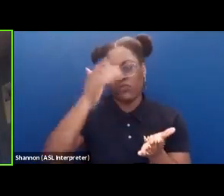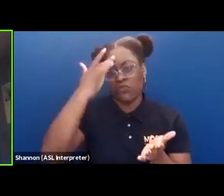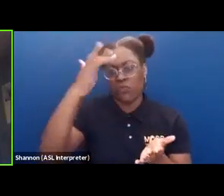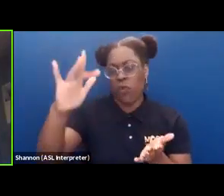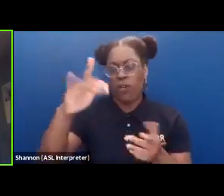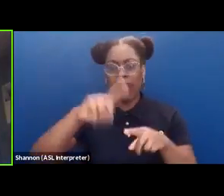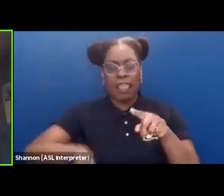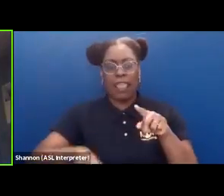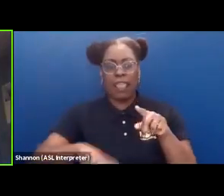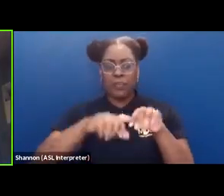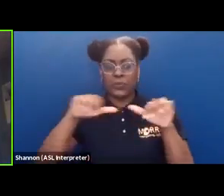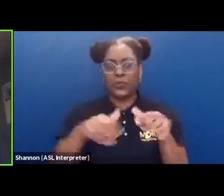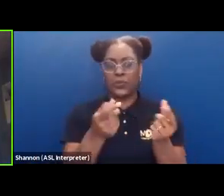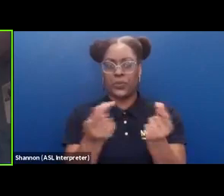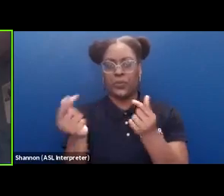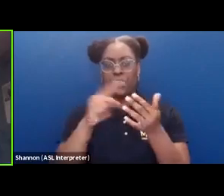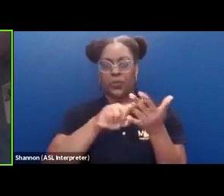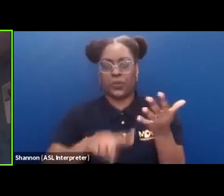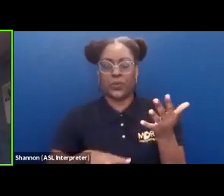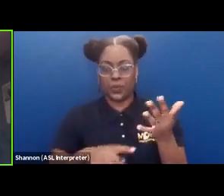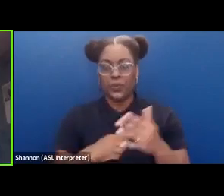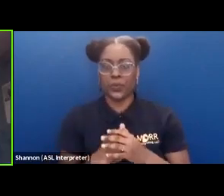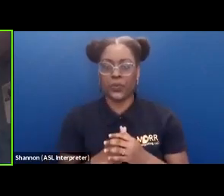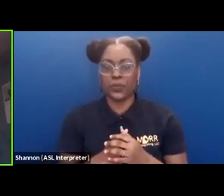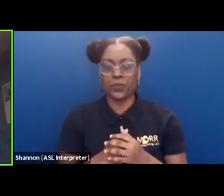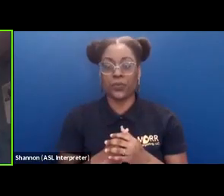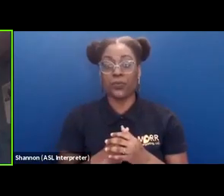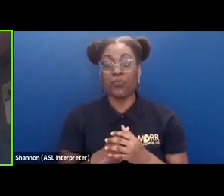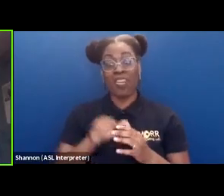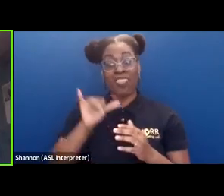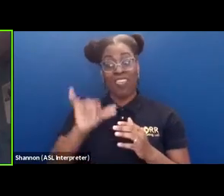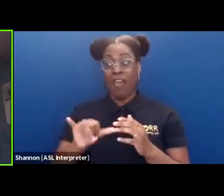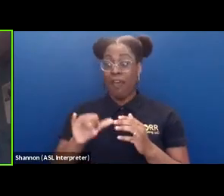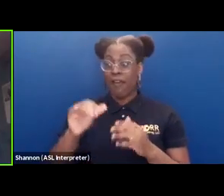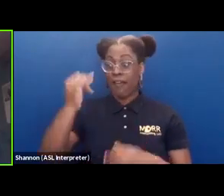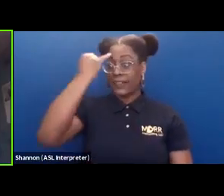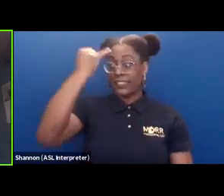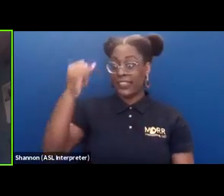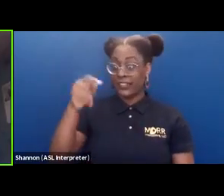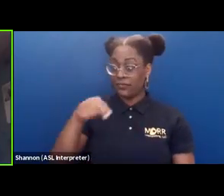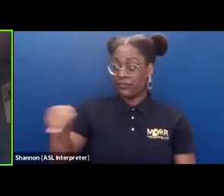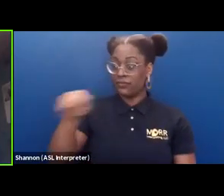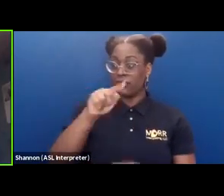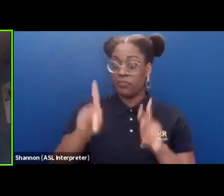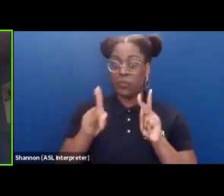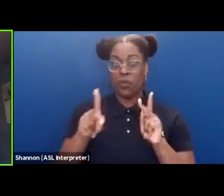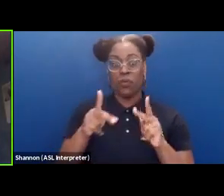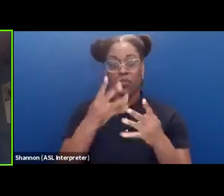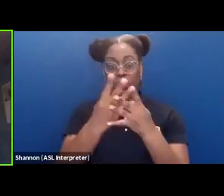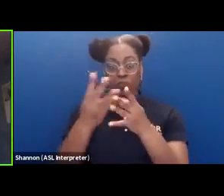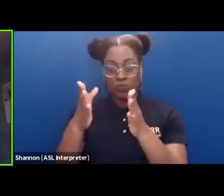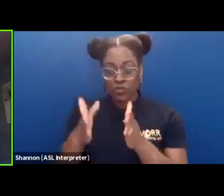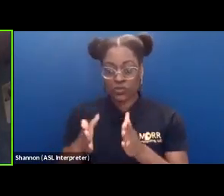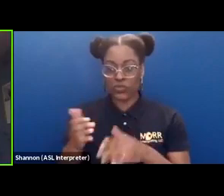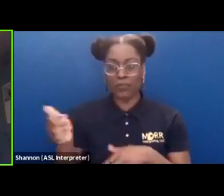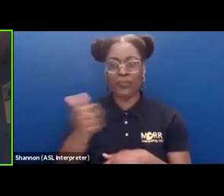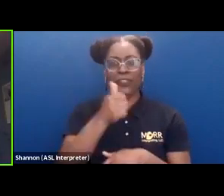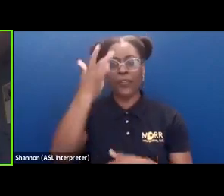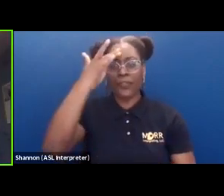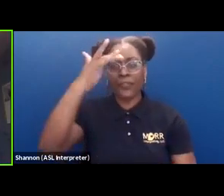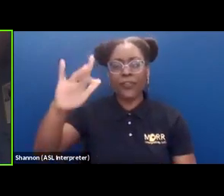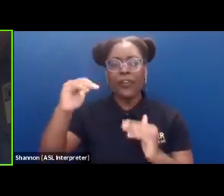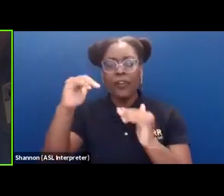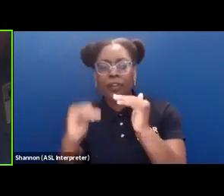violence against Black prisoners, men and women. So here you can see that